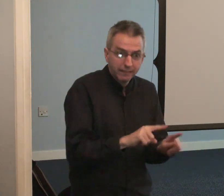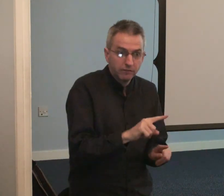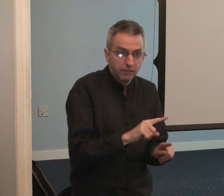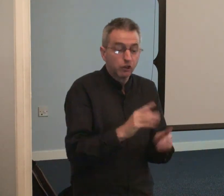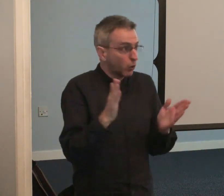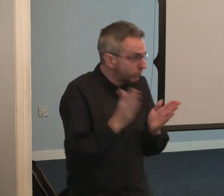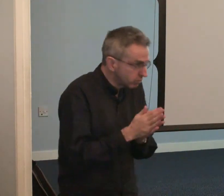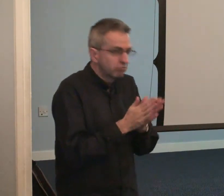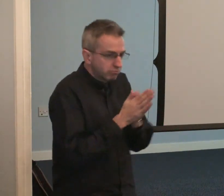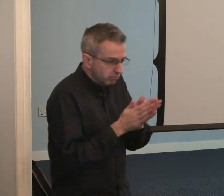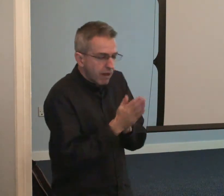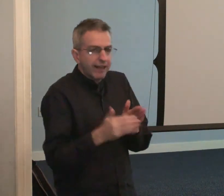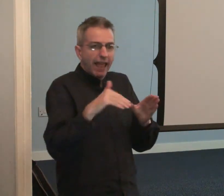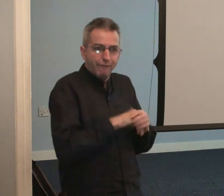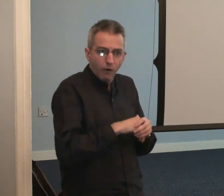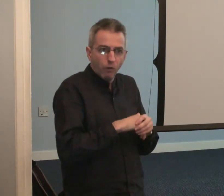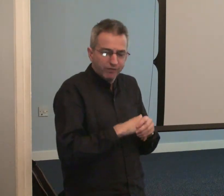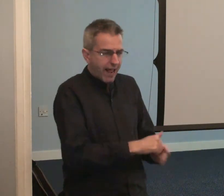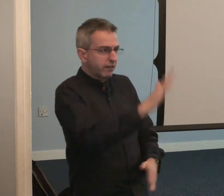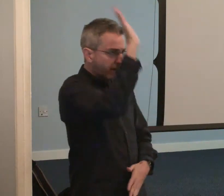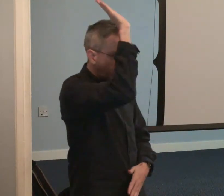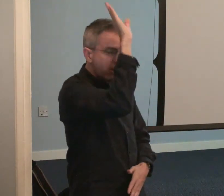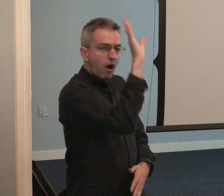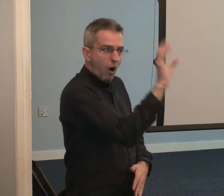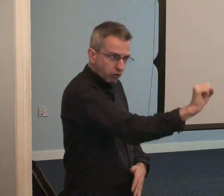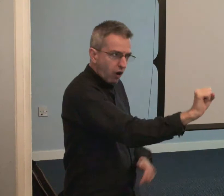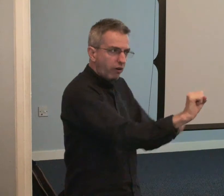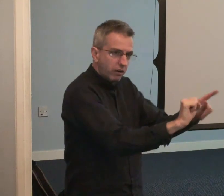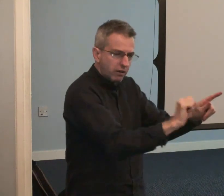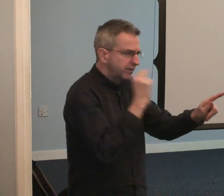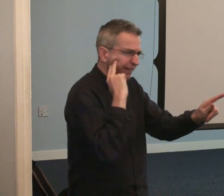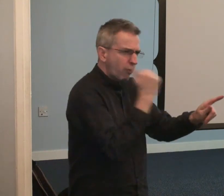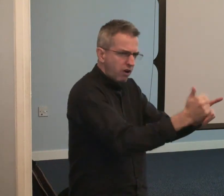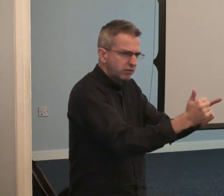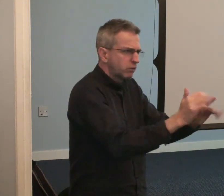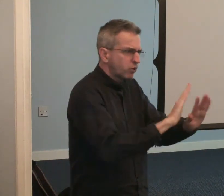involved. I know that people go to these meetings and try to get involved.